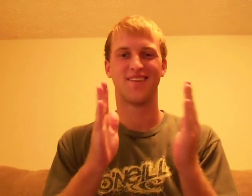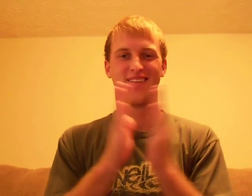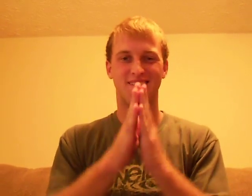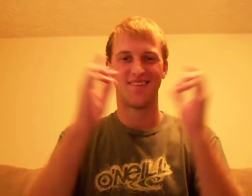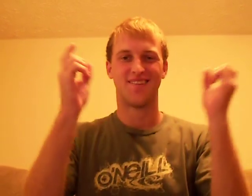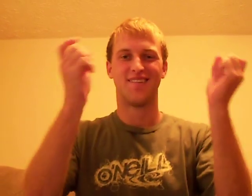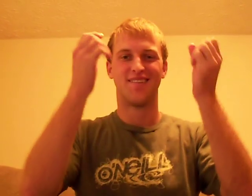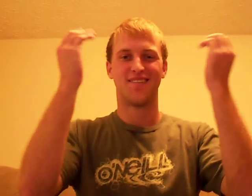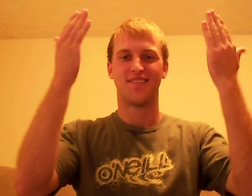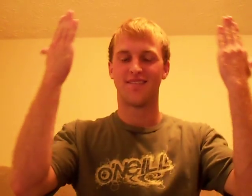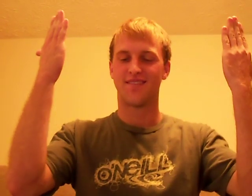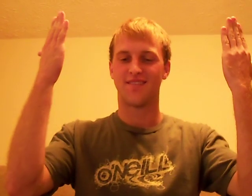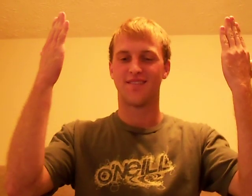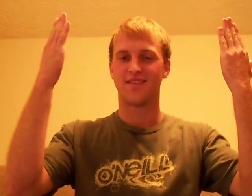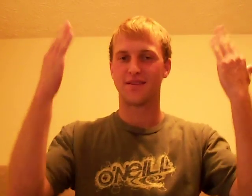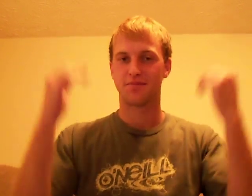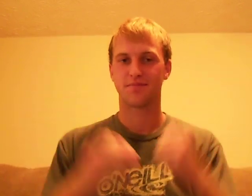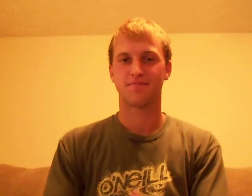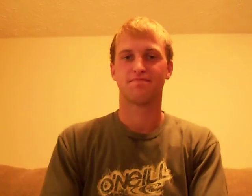Hallelujah. Hallelujah.